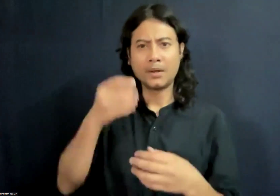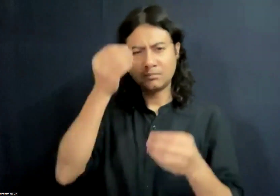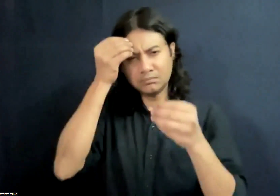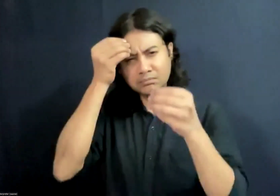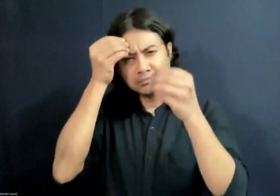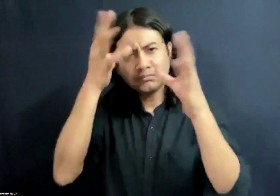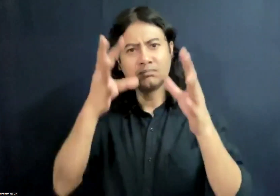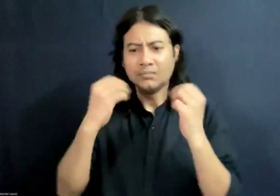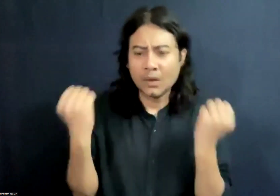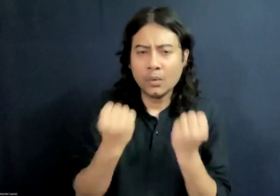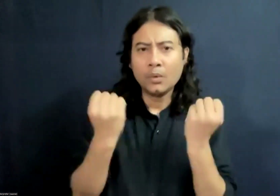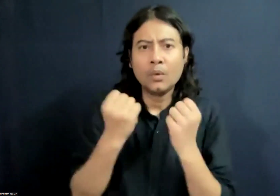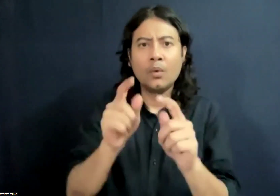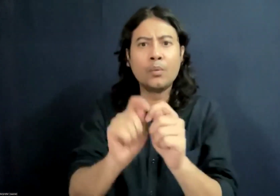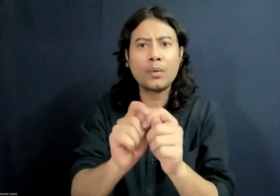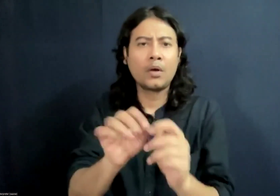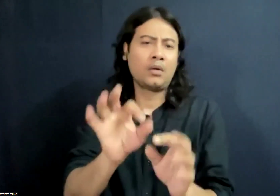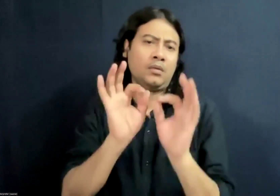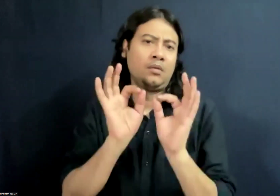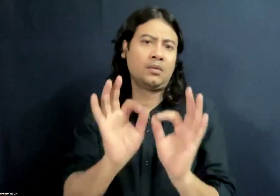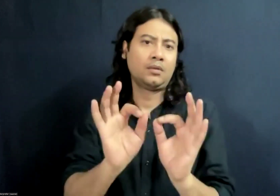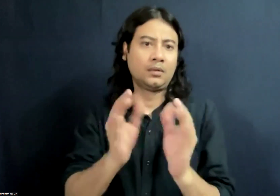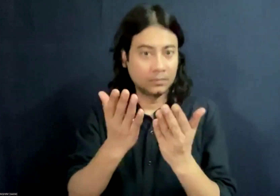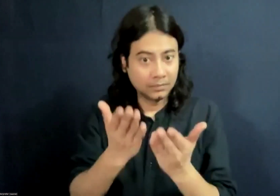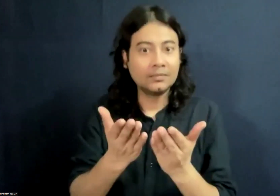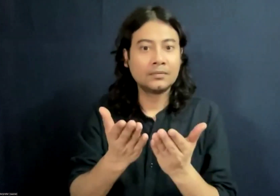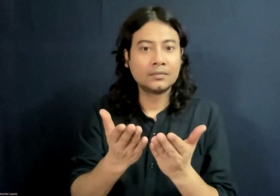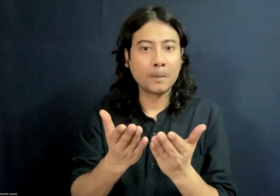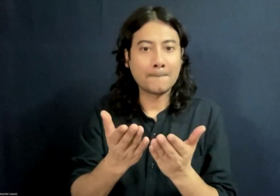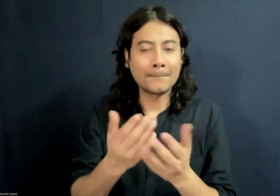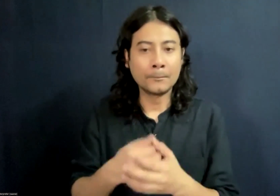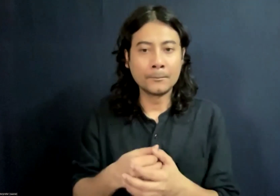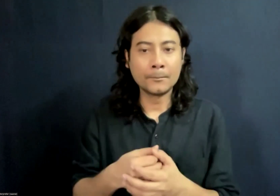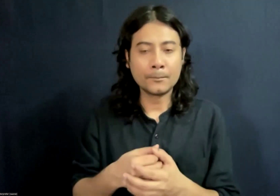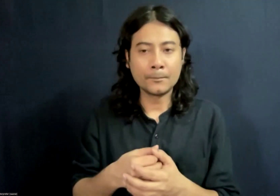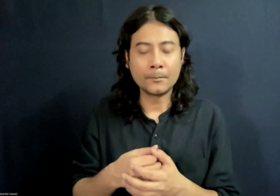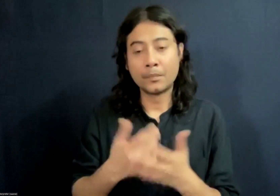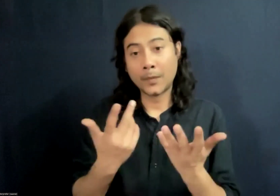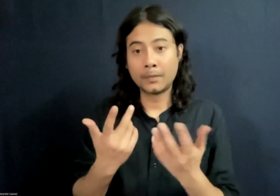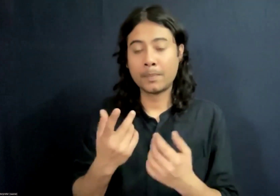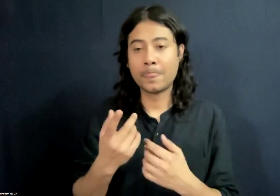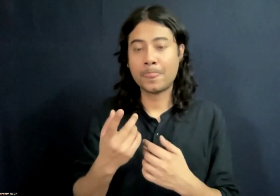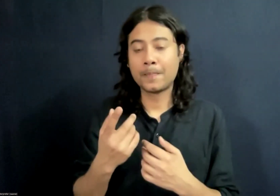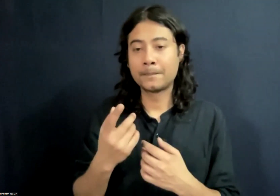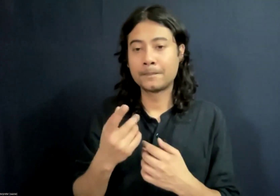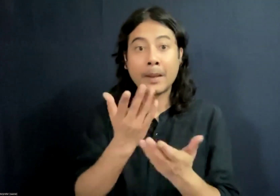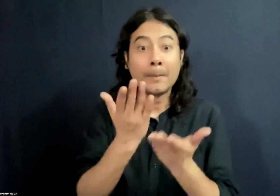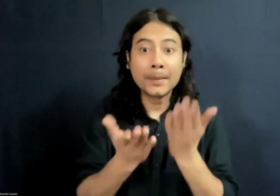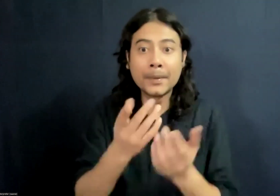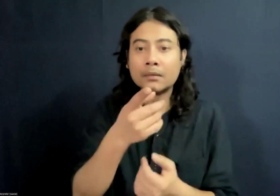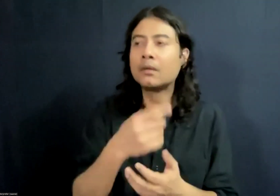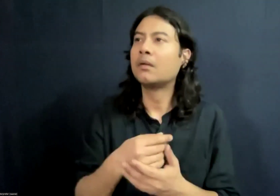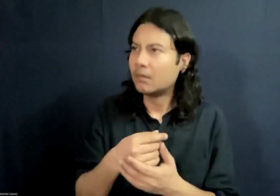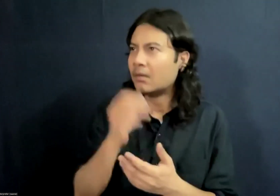So now sometimes we'll feel, okay, I have money. And, Mataji just said that we should go to some holy place and